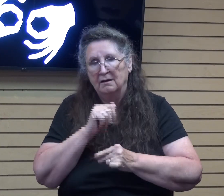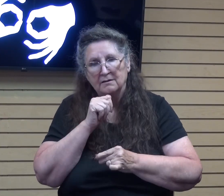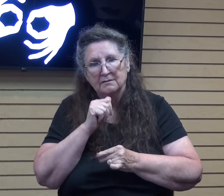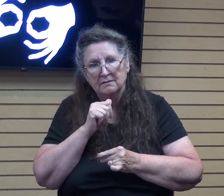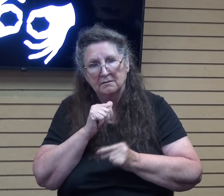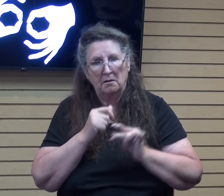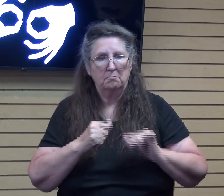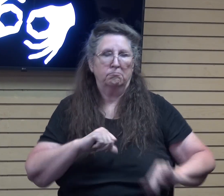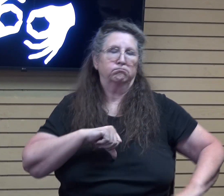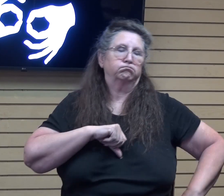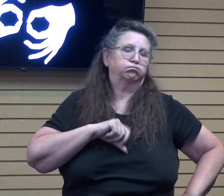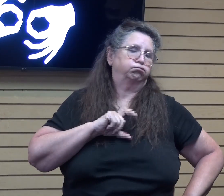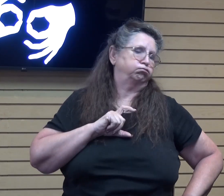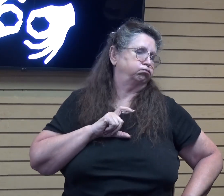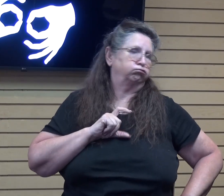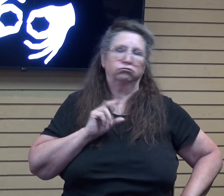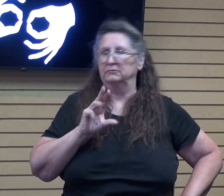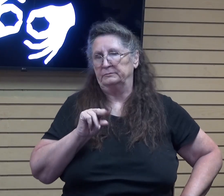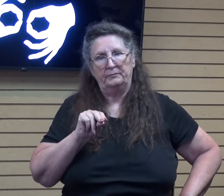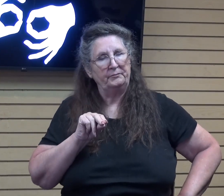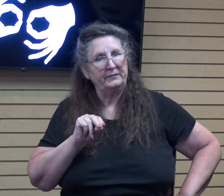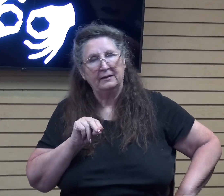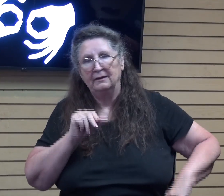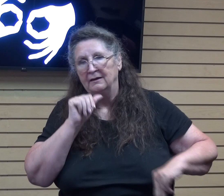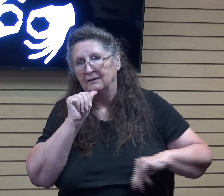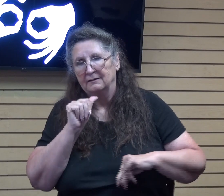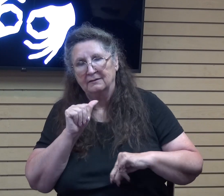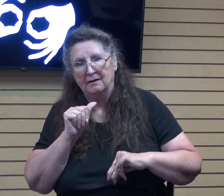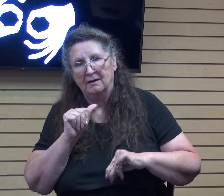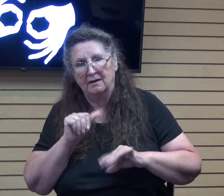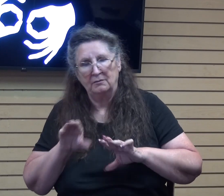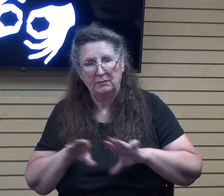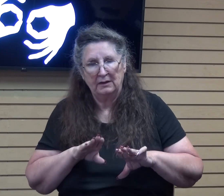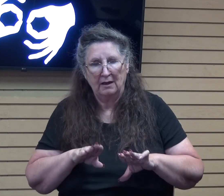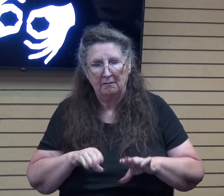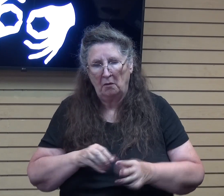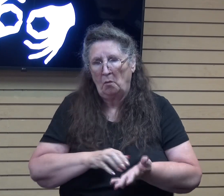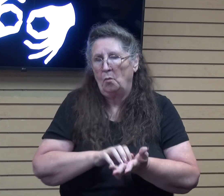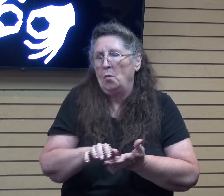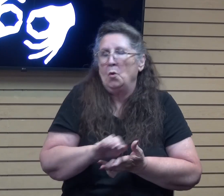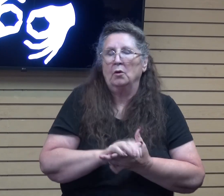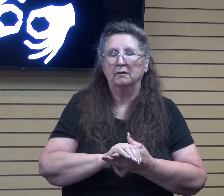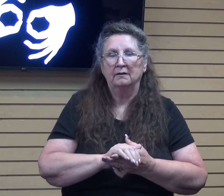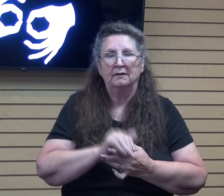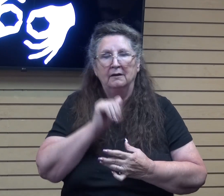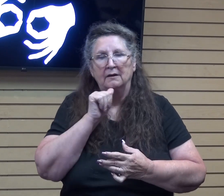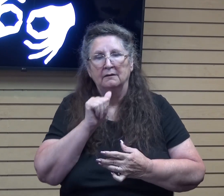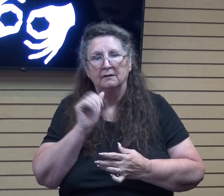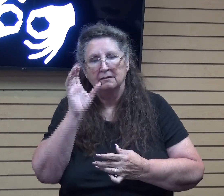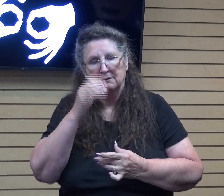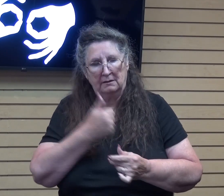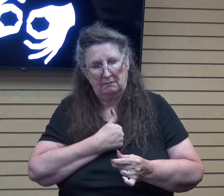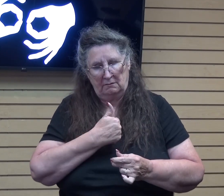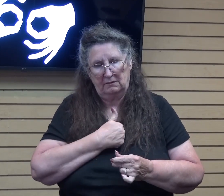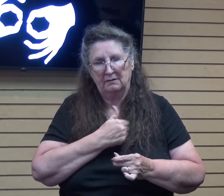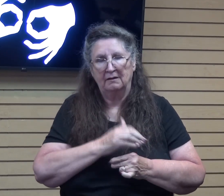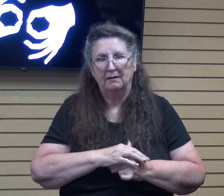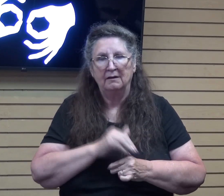itself, is not puffed up, does not behave rudely, does not seek its own, is not